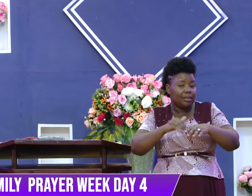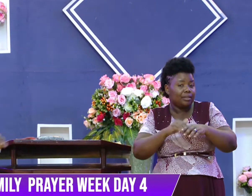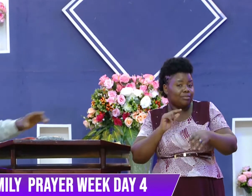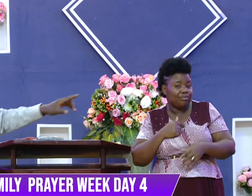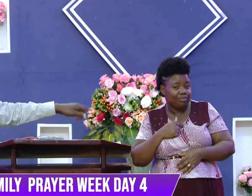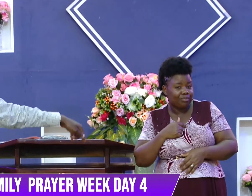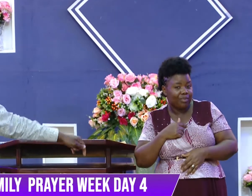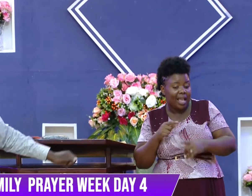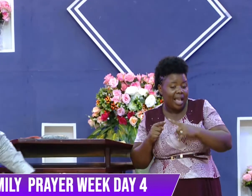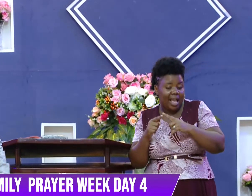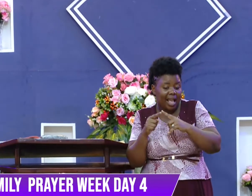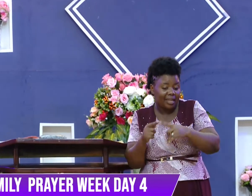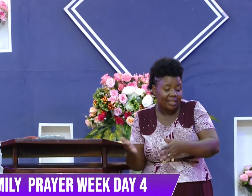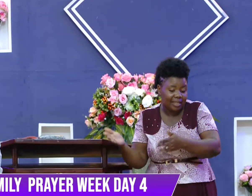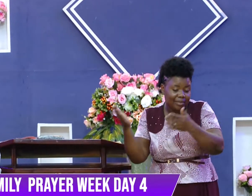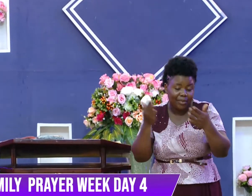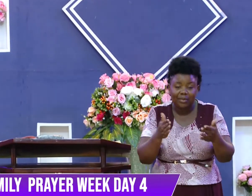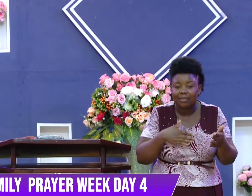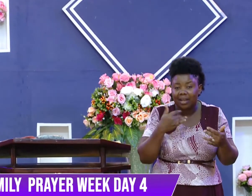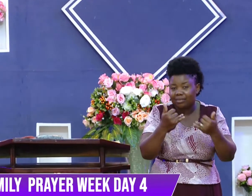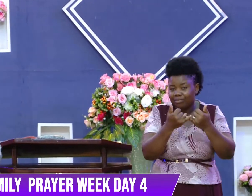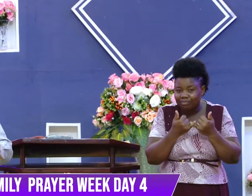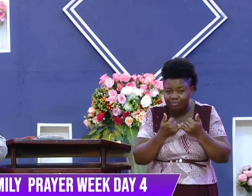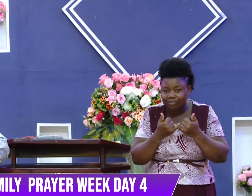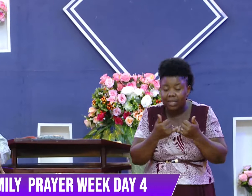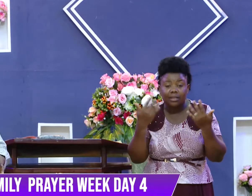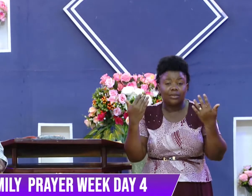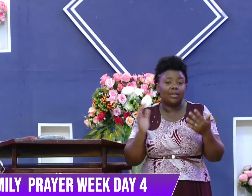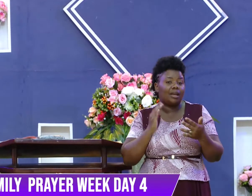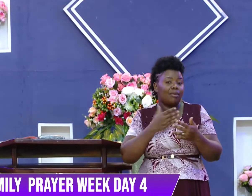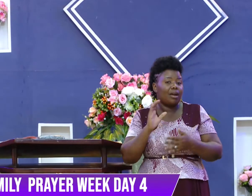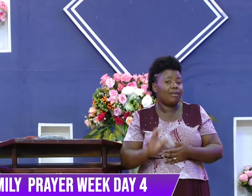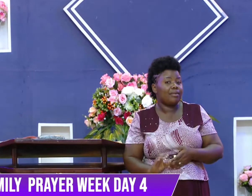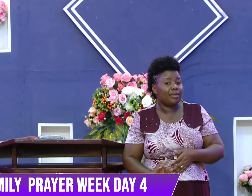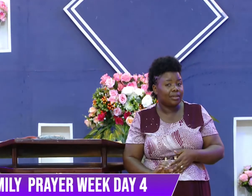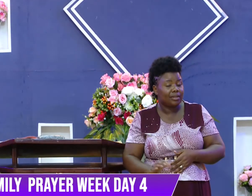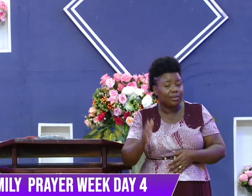within me. Not until Harriet came in.